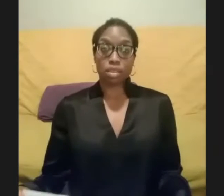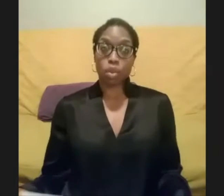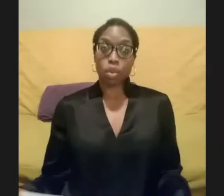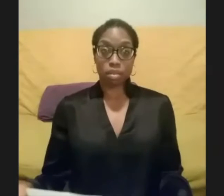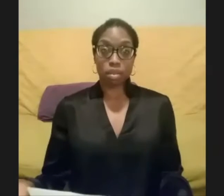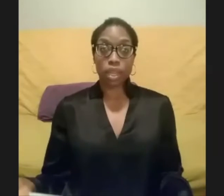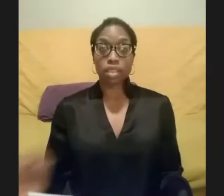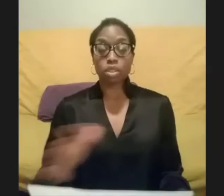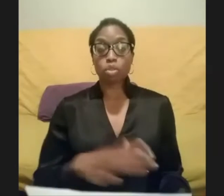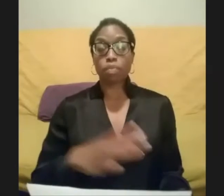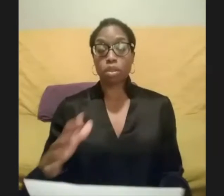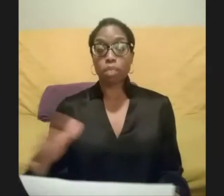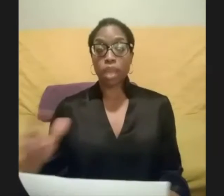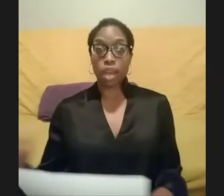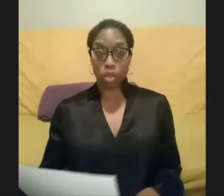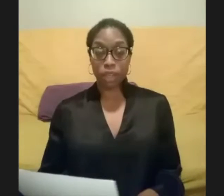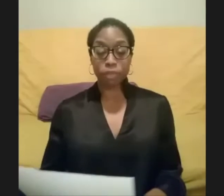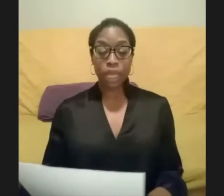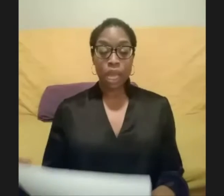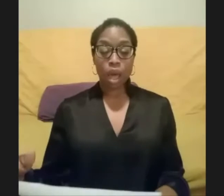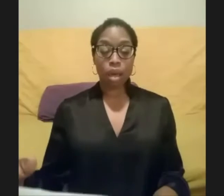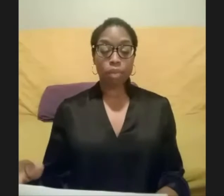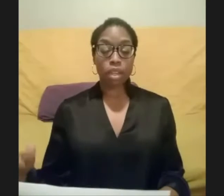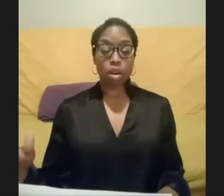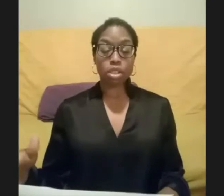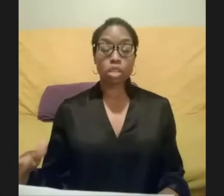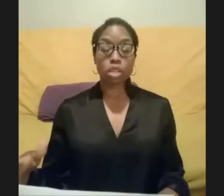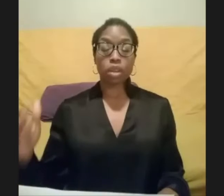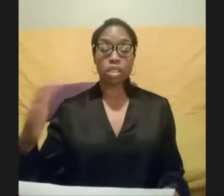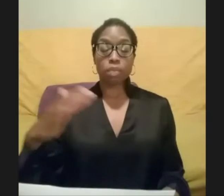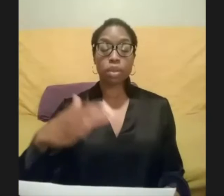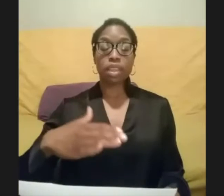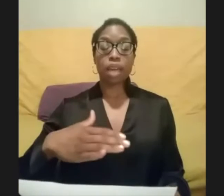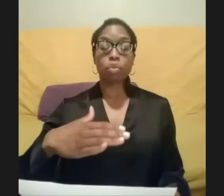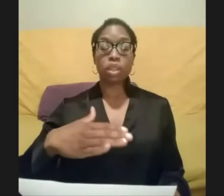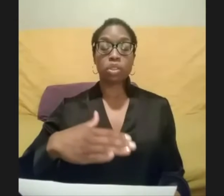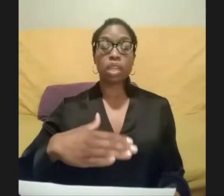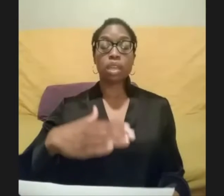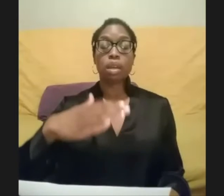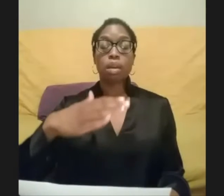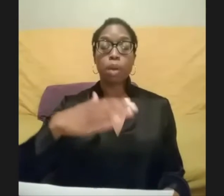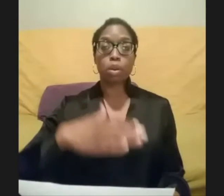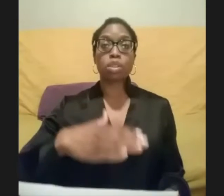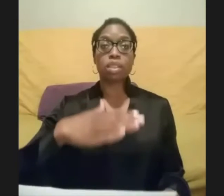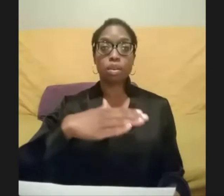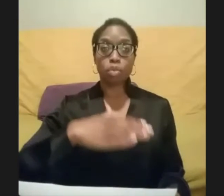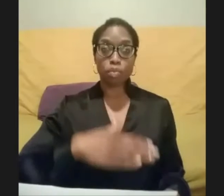well, okay? Because I do treat both men and women. And then also I'm going to separate that with the